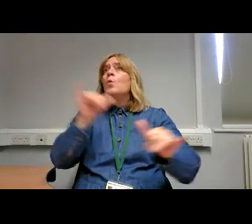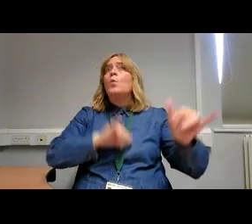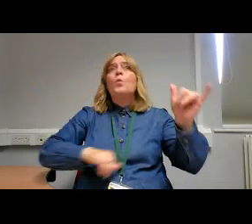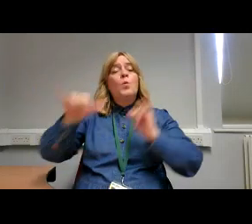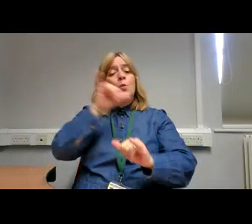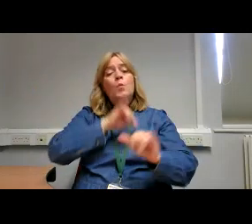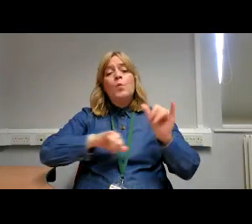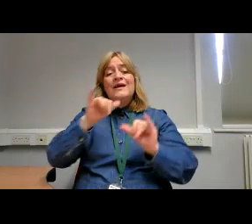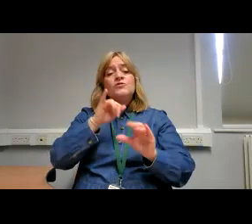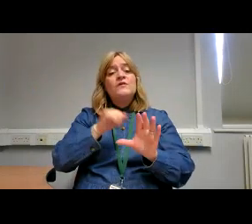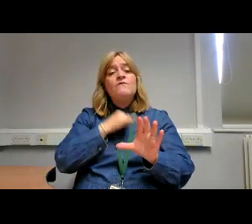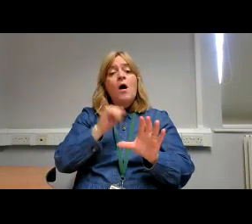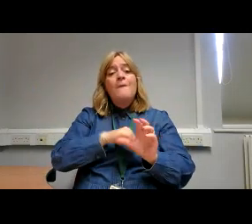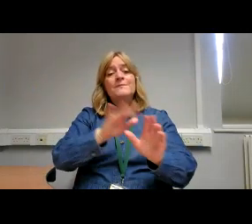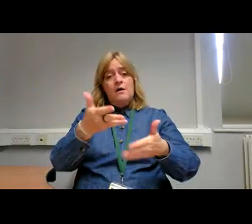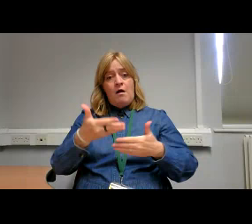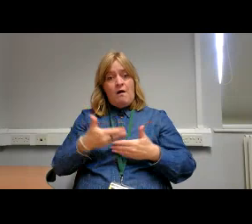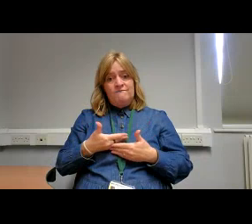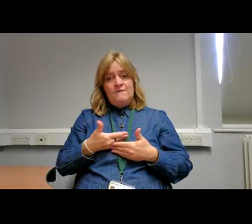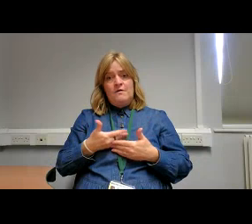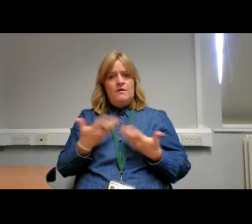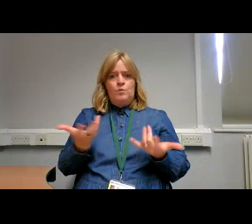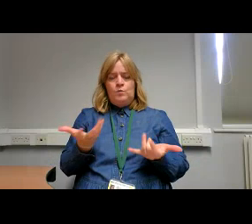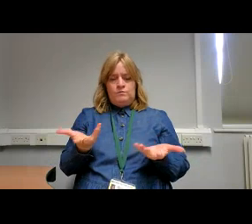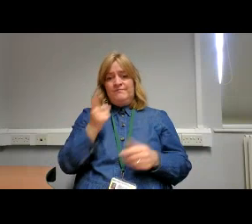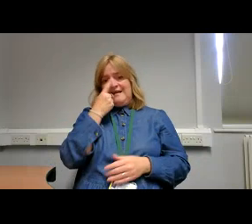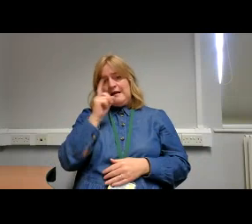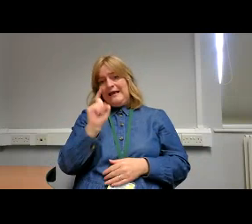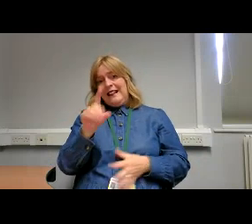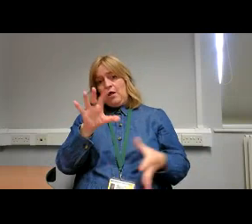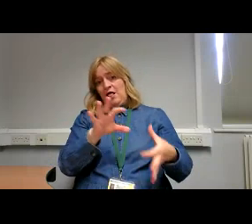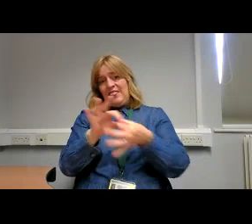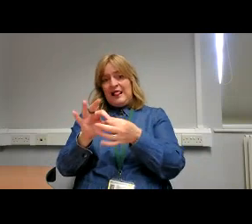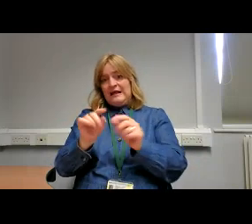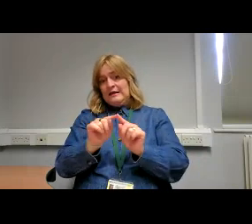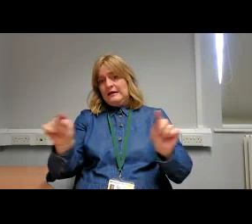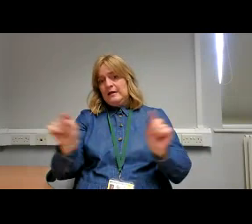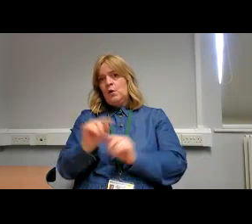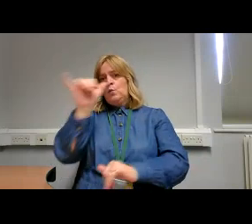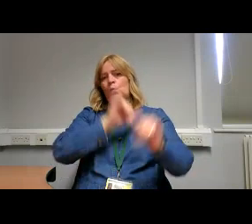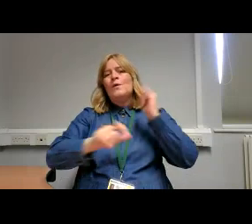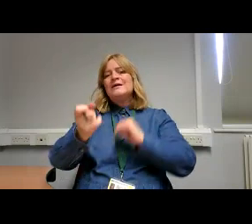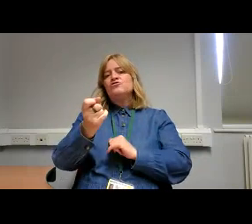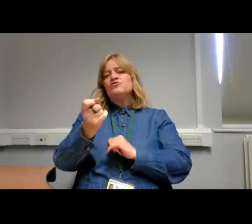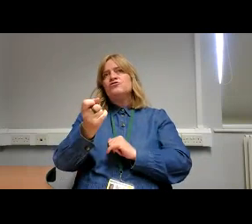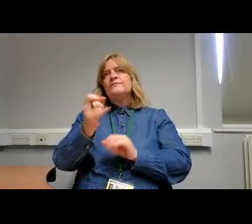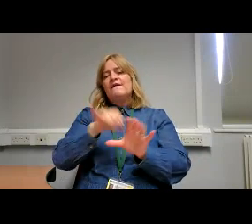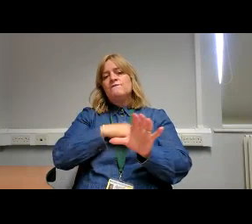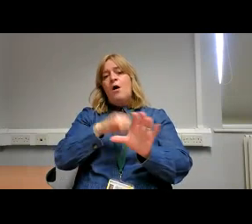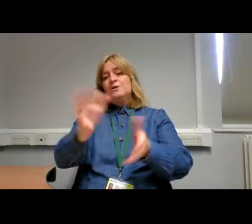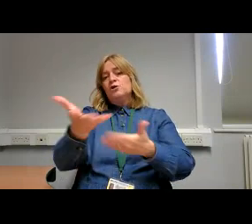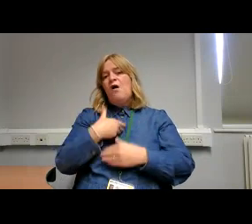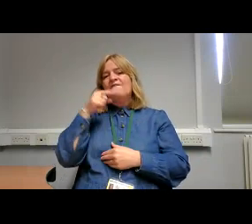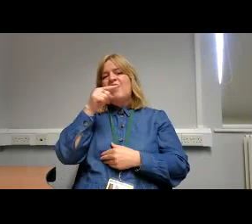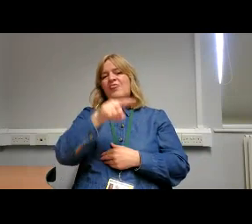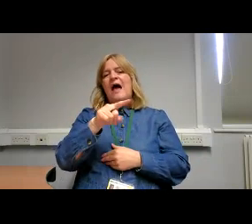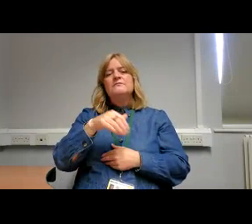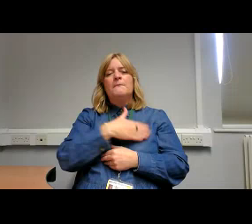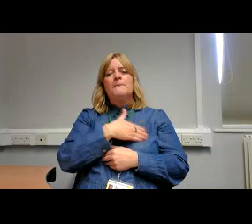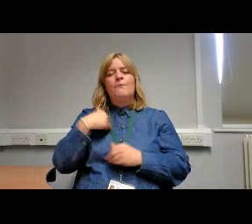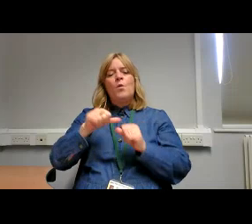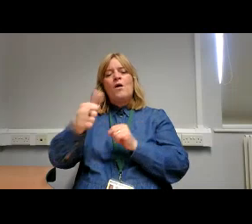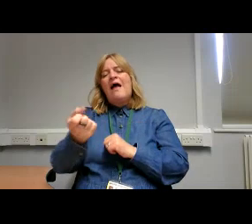Sexual Health Service Finder webpage, and another link is there on the slide to that. You may have heard in the news recently that there